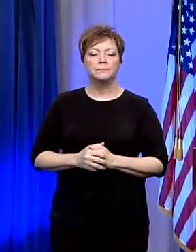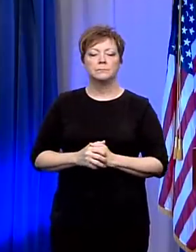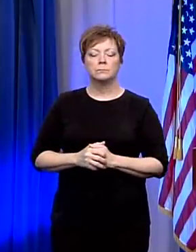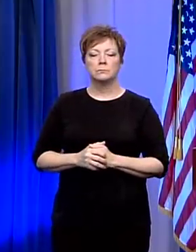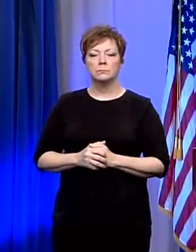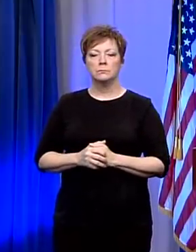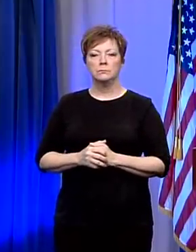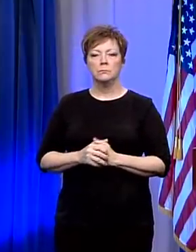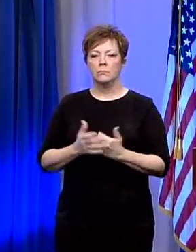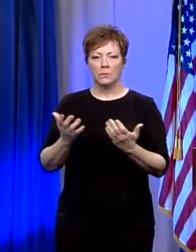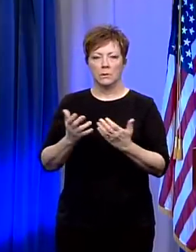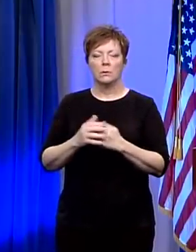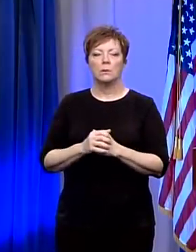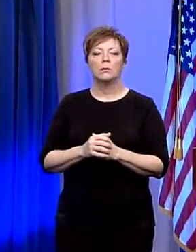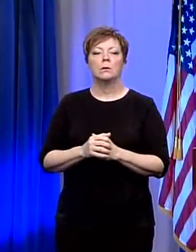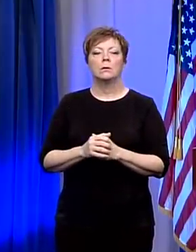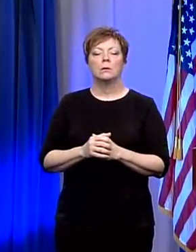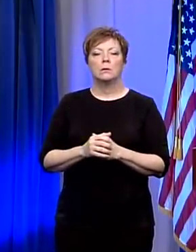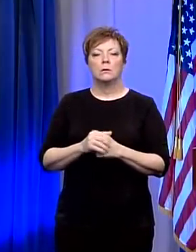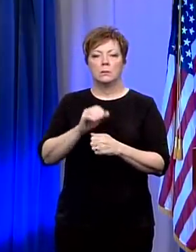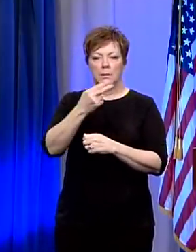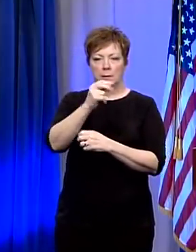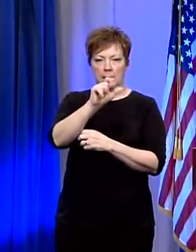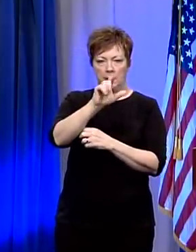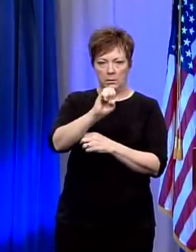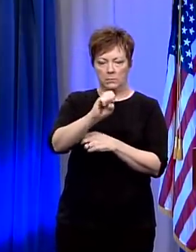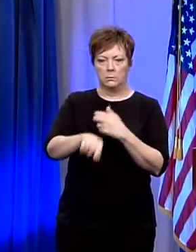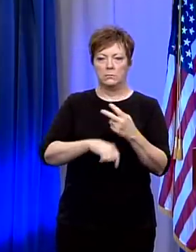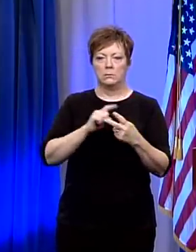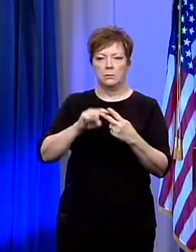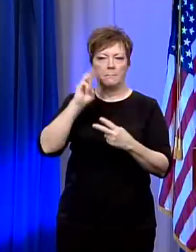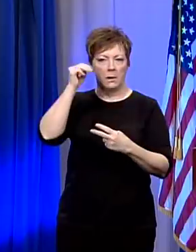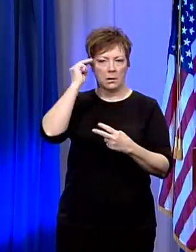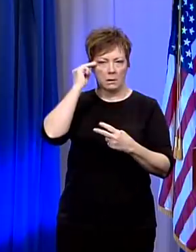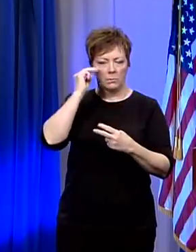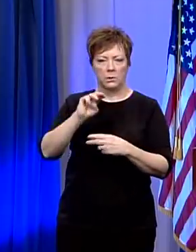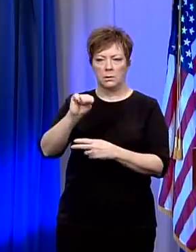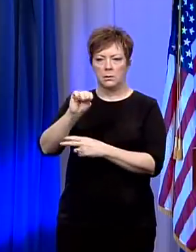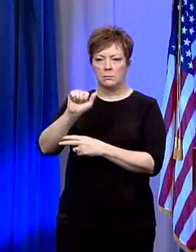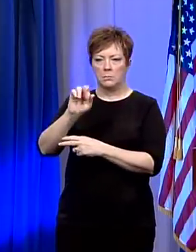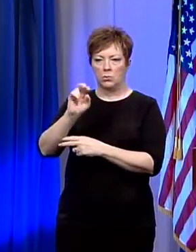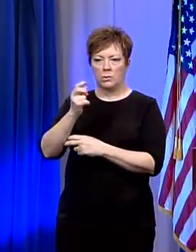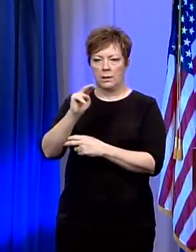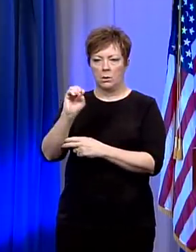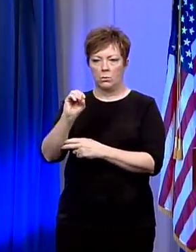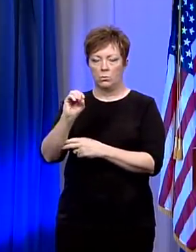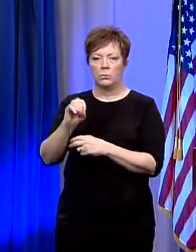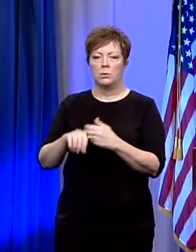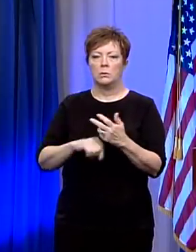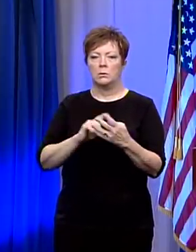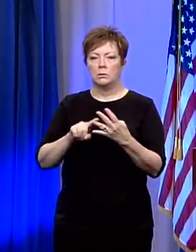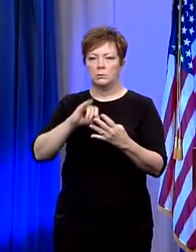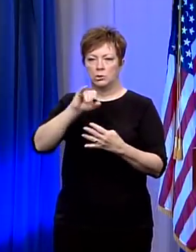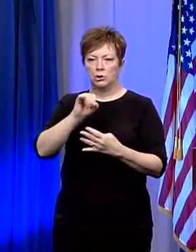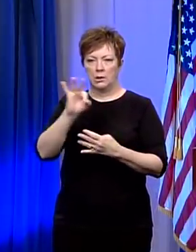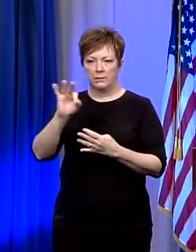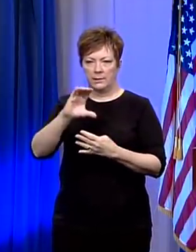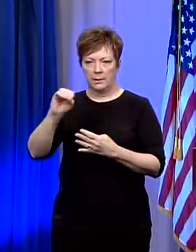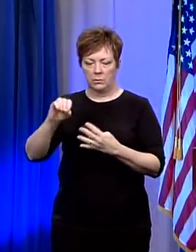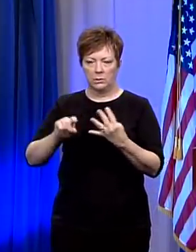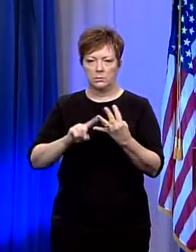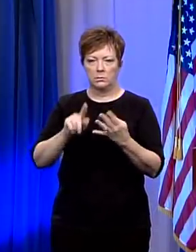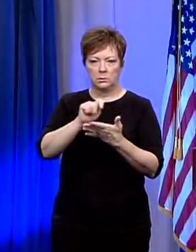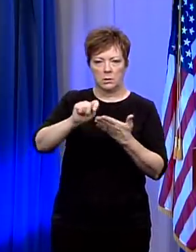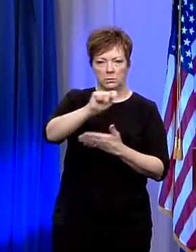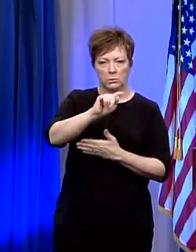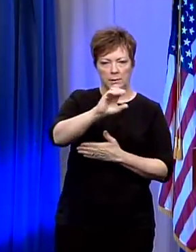are located in the following counties: Hale County, Montgomery County, Marengo County, Jefferson County,